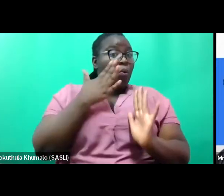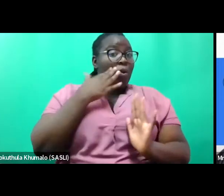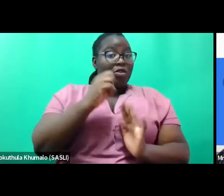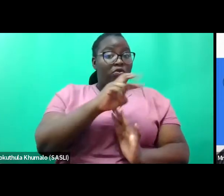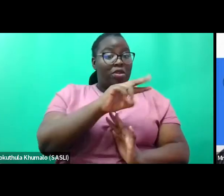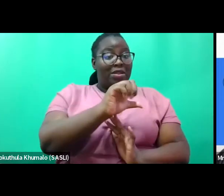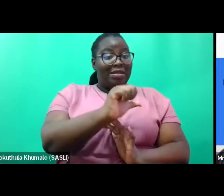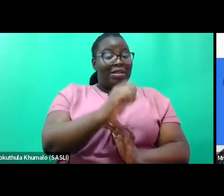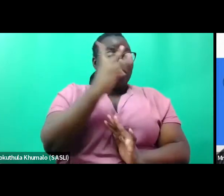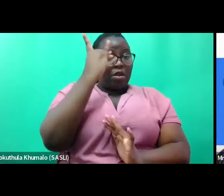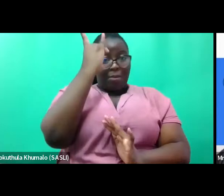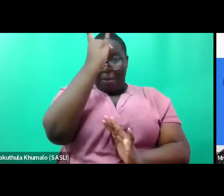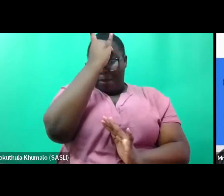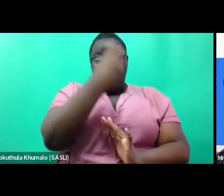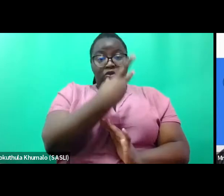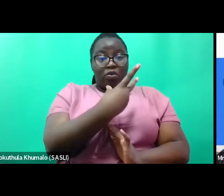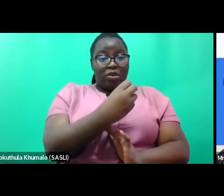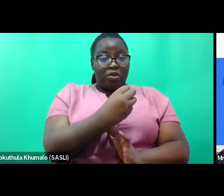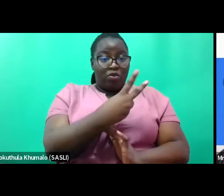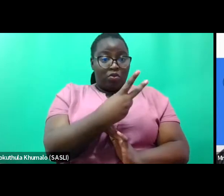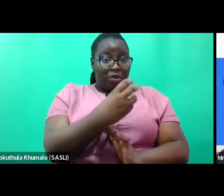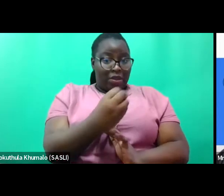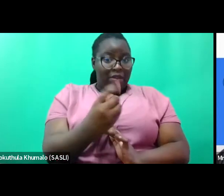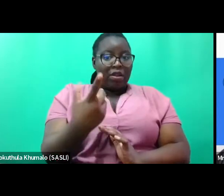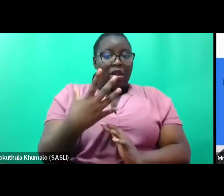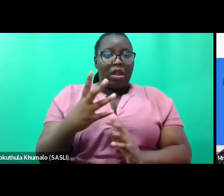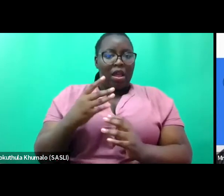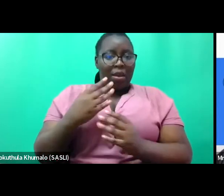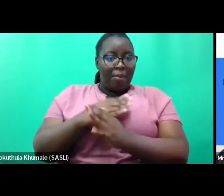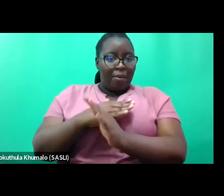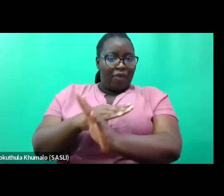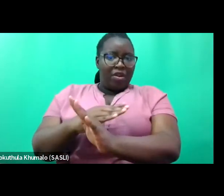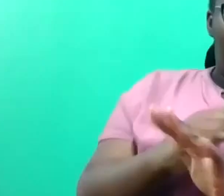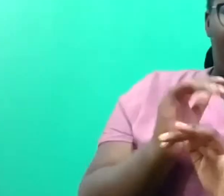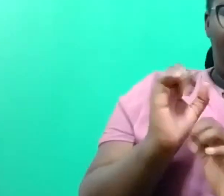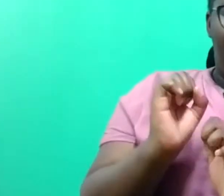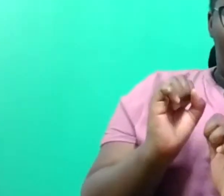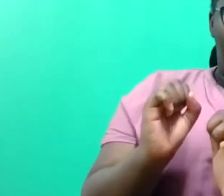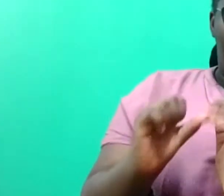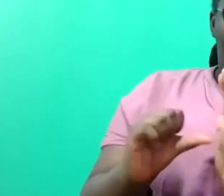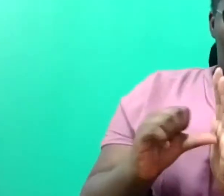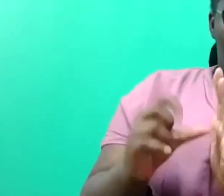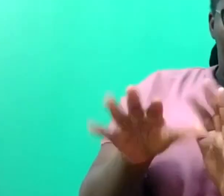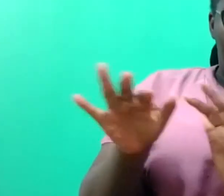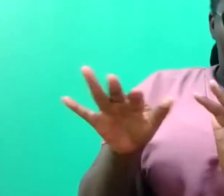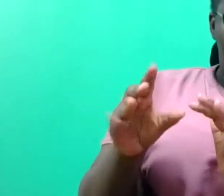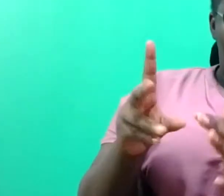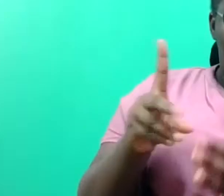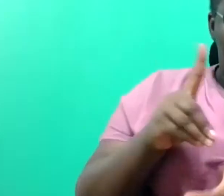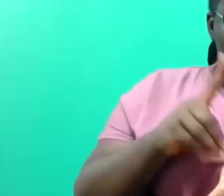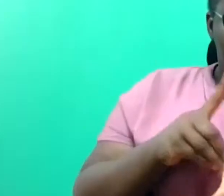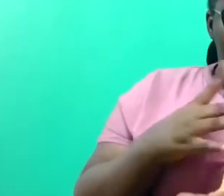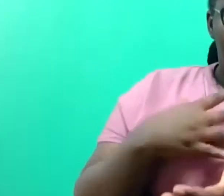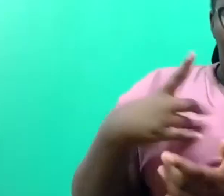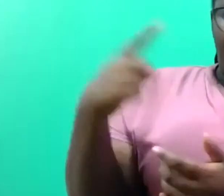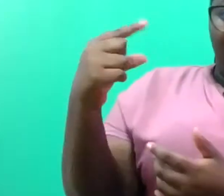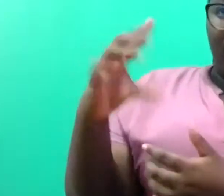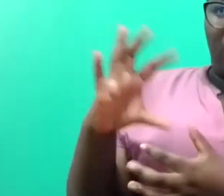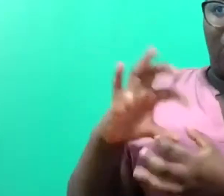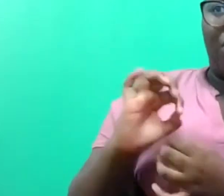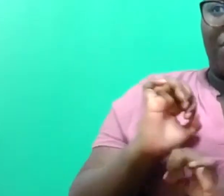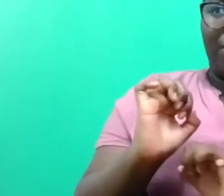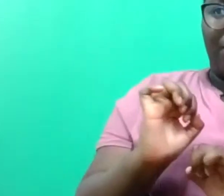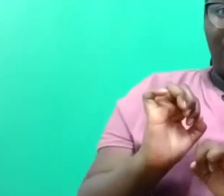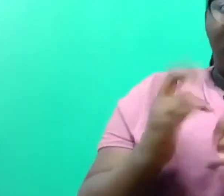that prohibited except for essential workers and people purchasing goods and medicine from leaving their homes.